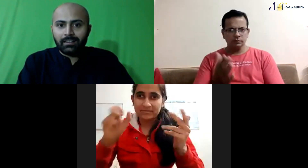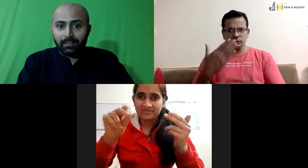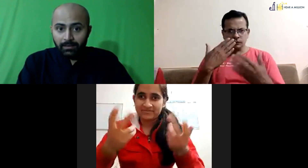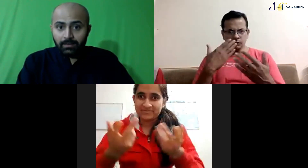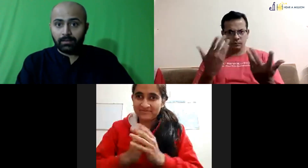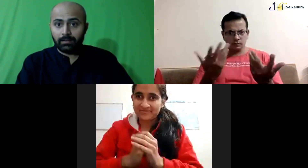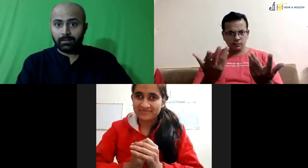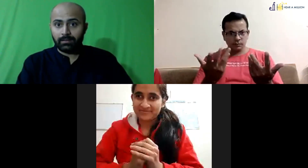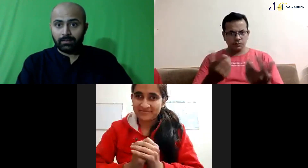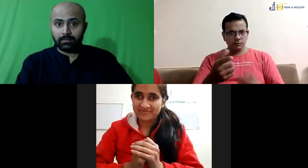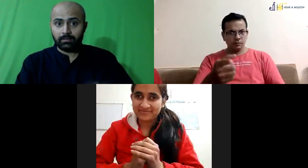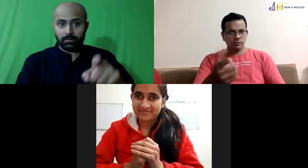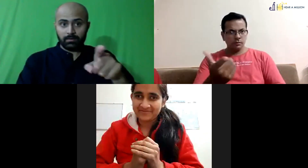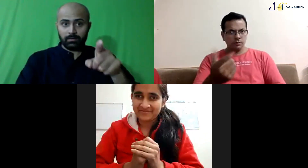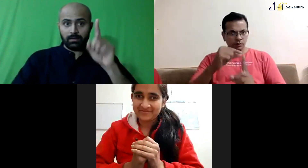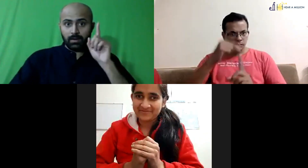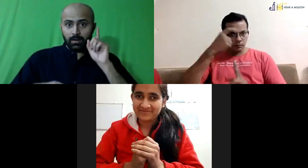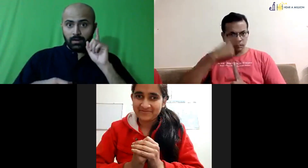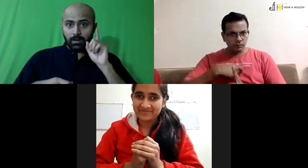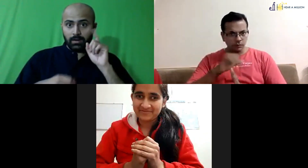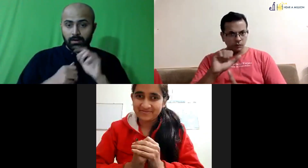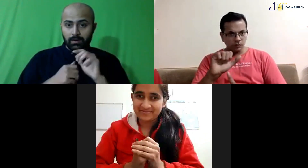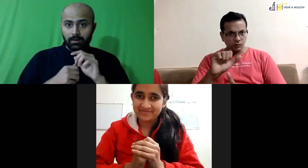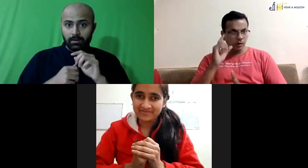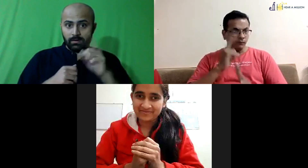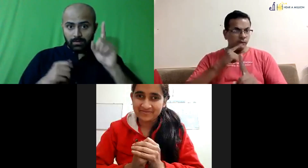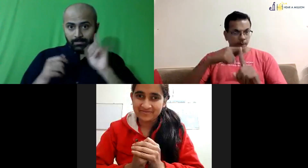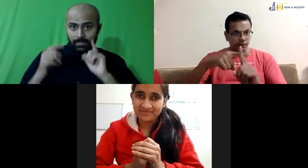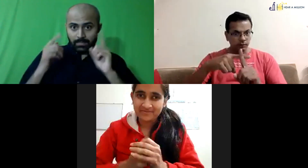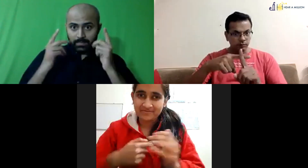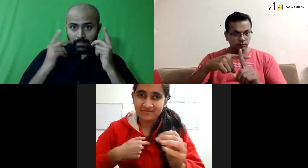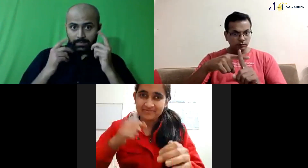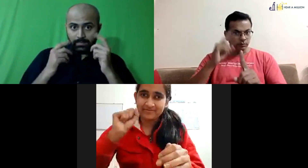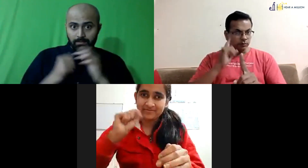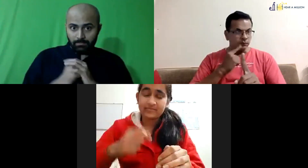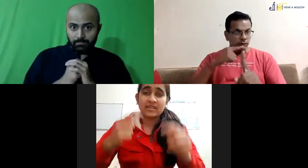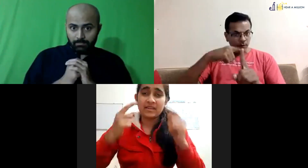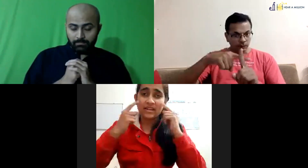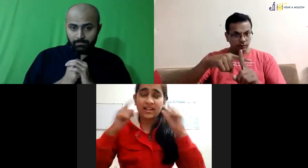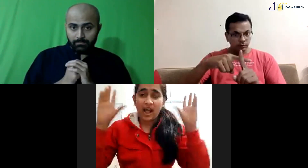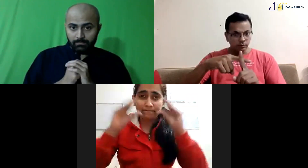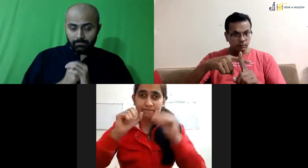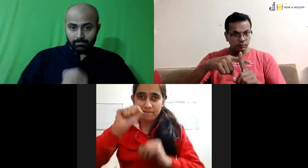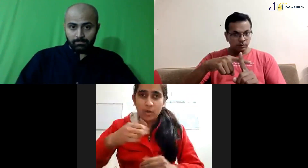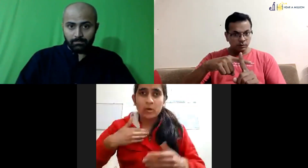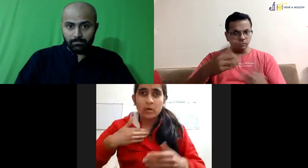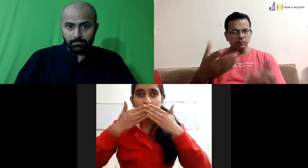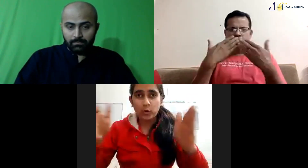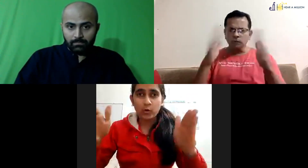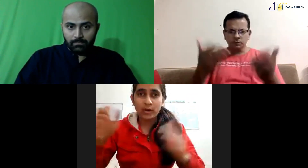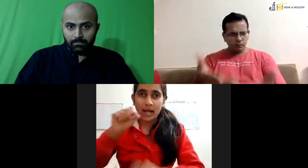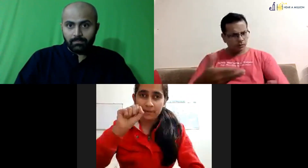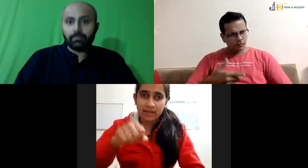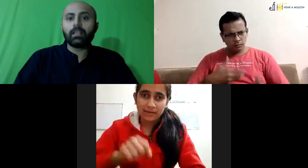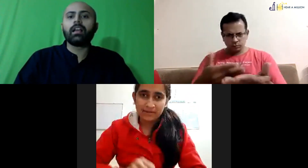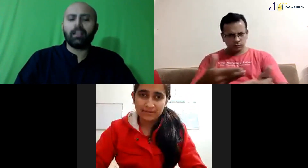open up here? What you would like to say? You have the disability? Yes, I have a